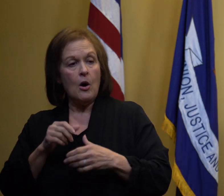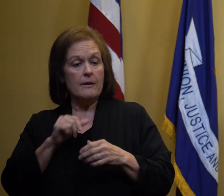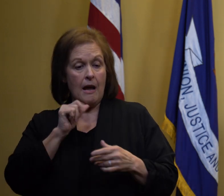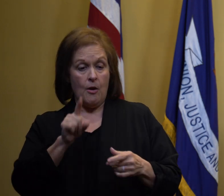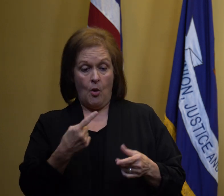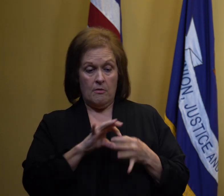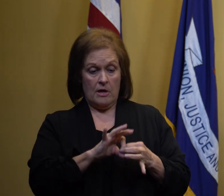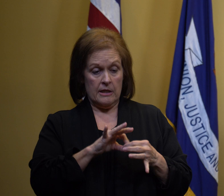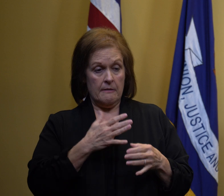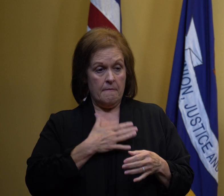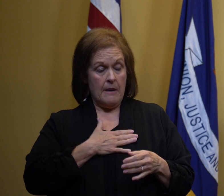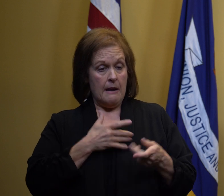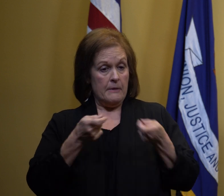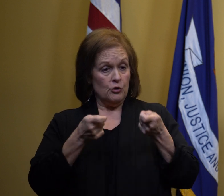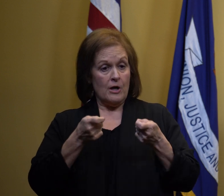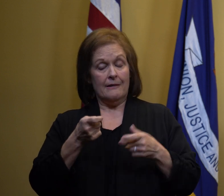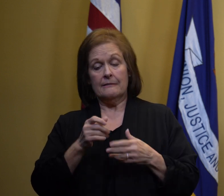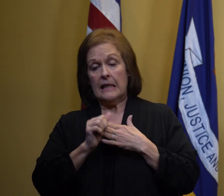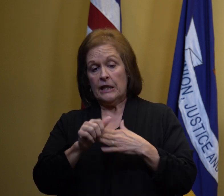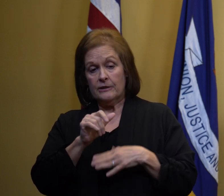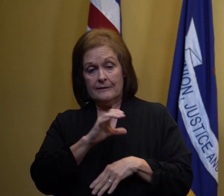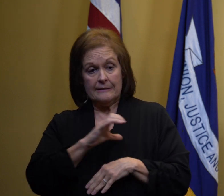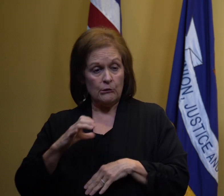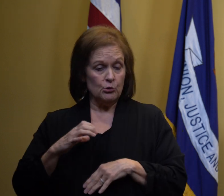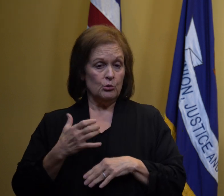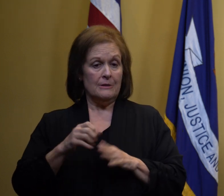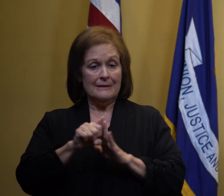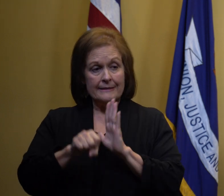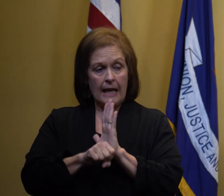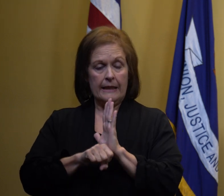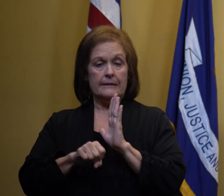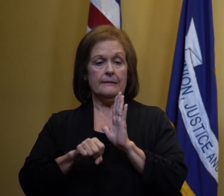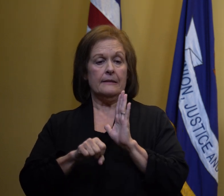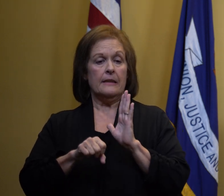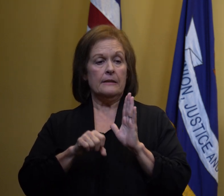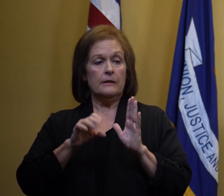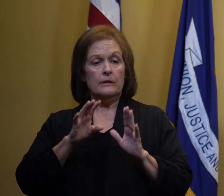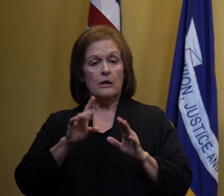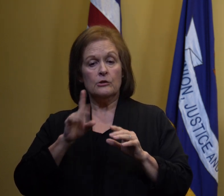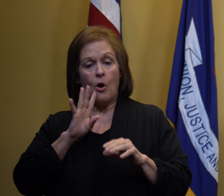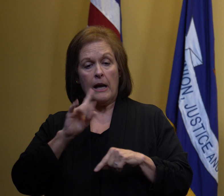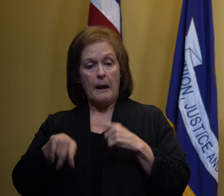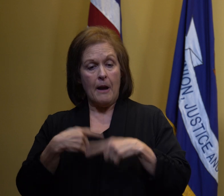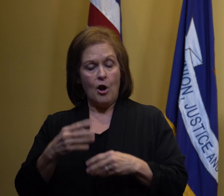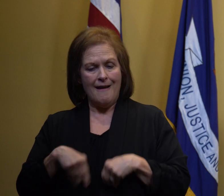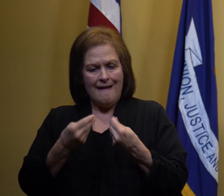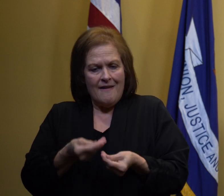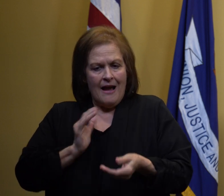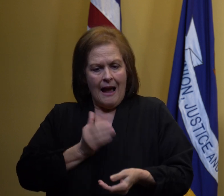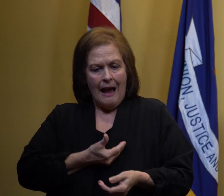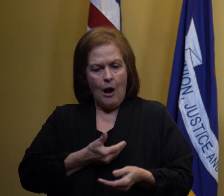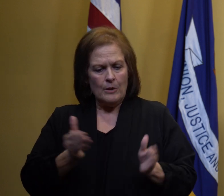administration, the city council, leadership of the city, state level, and the like, about giving our businesses,